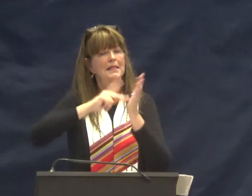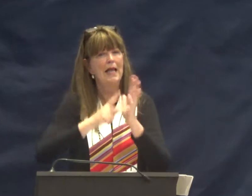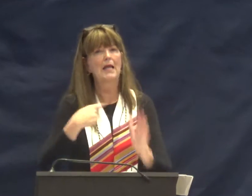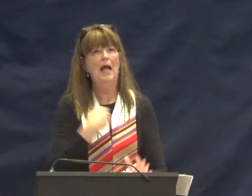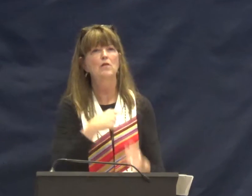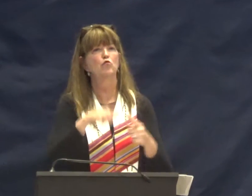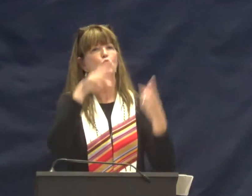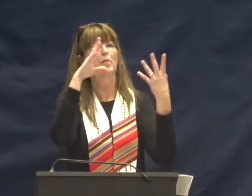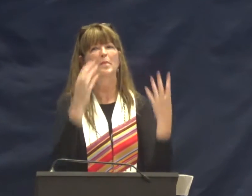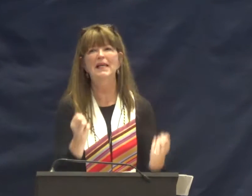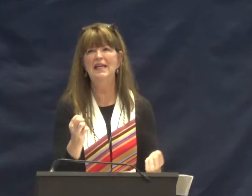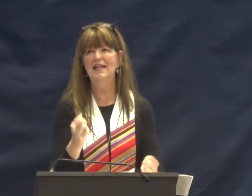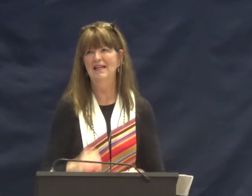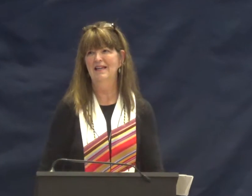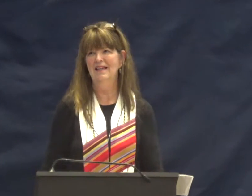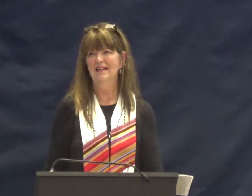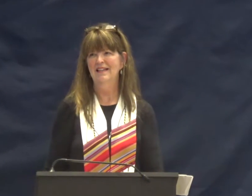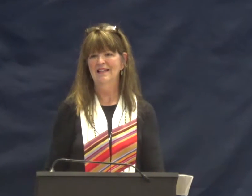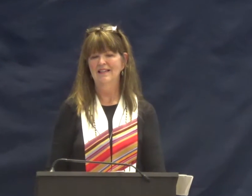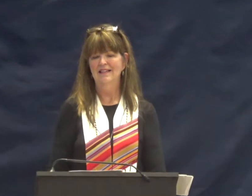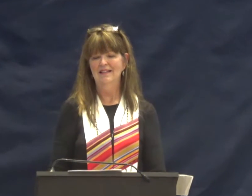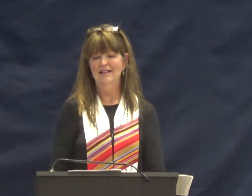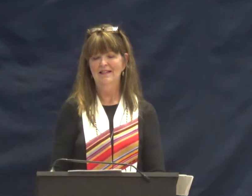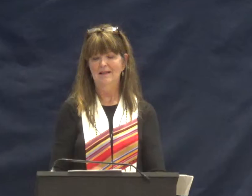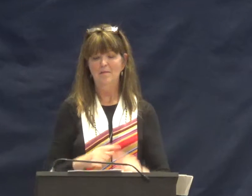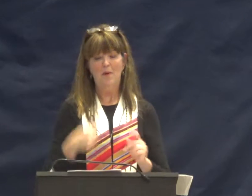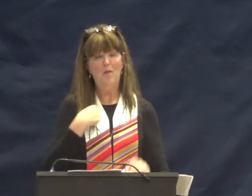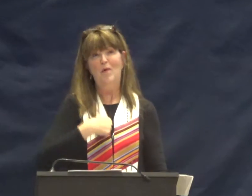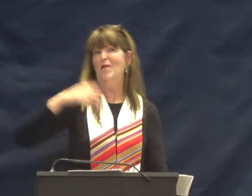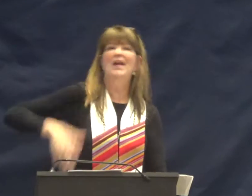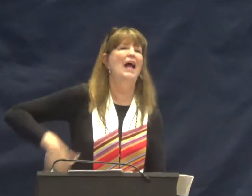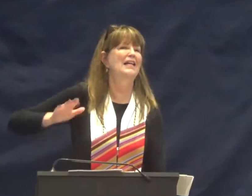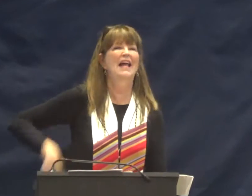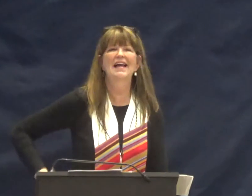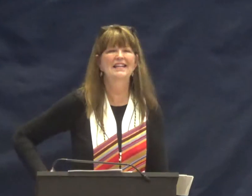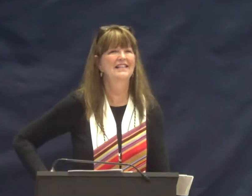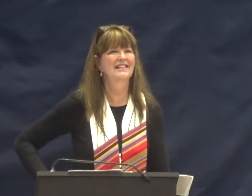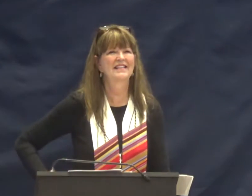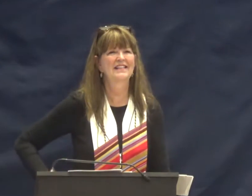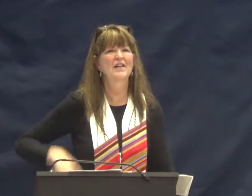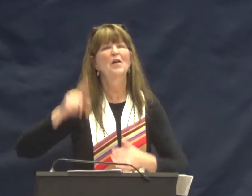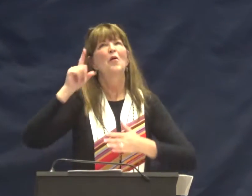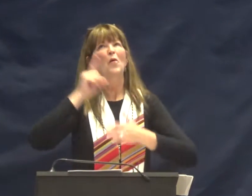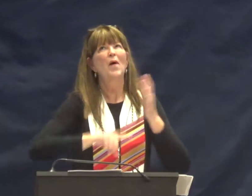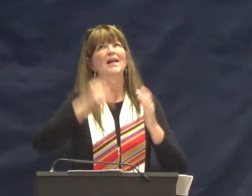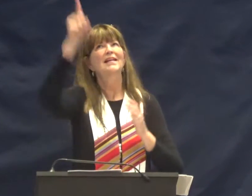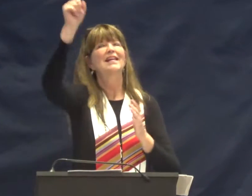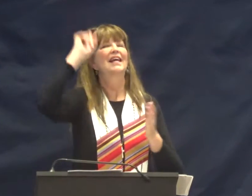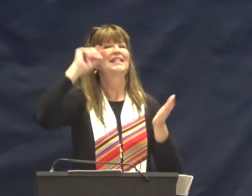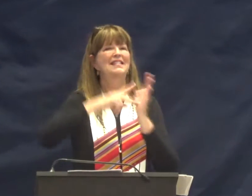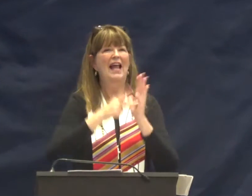people that he intends us to be. But we aren't there yet.